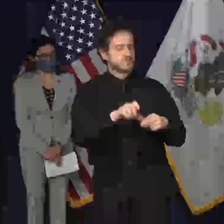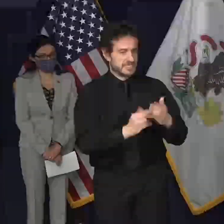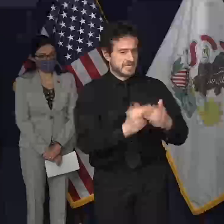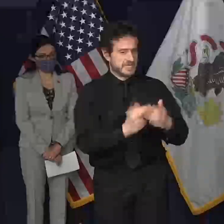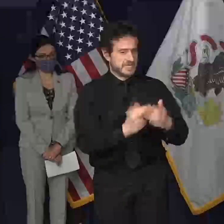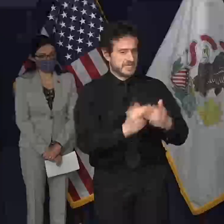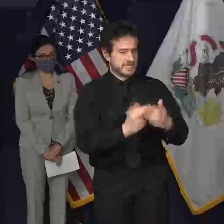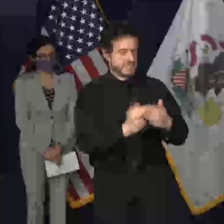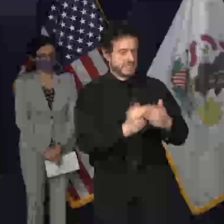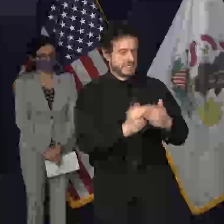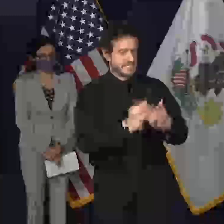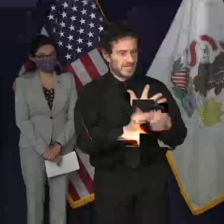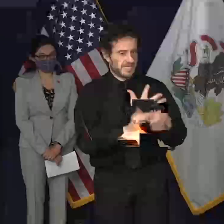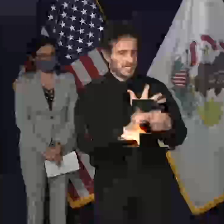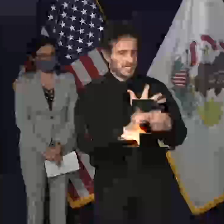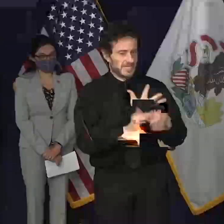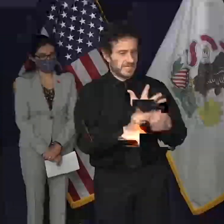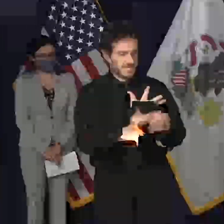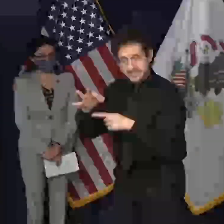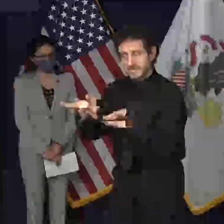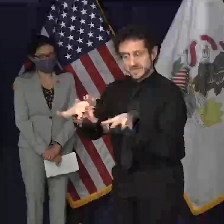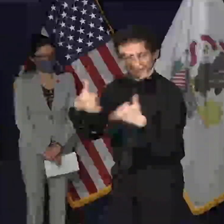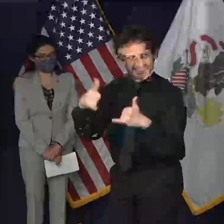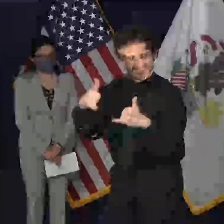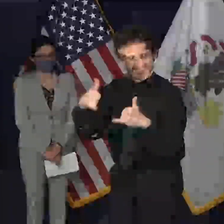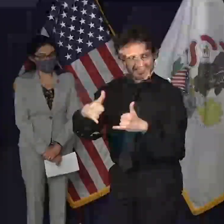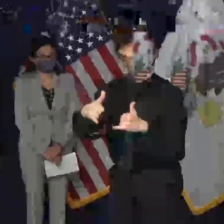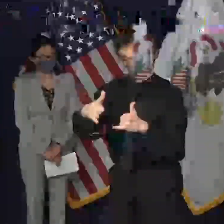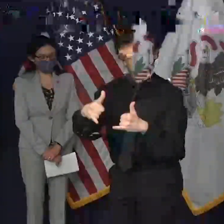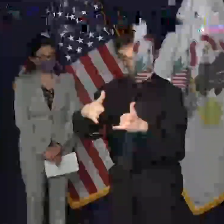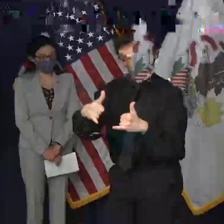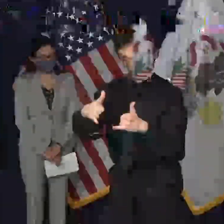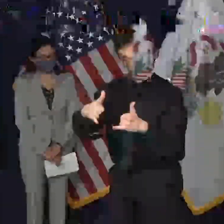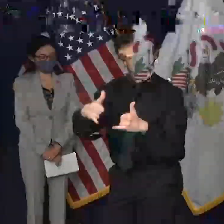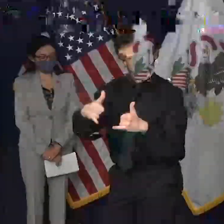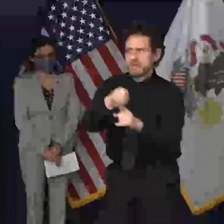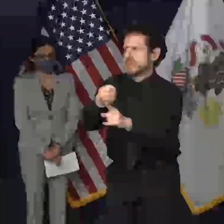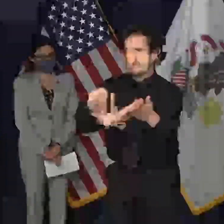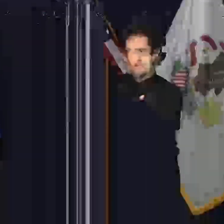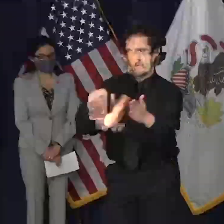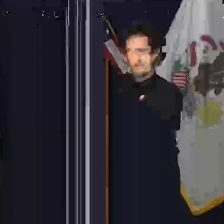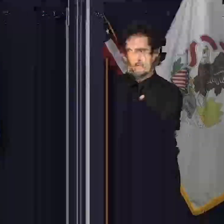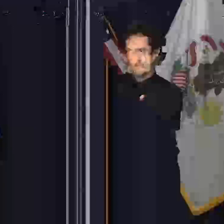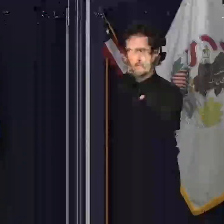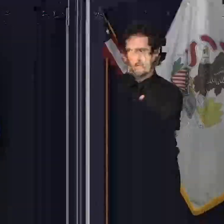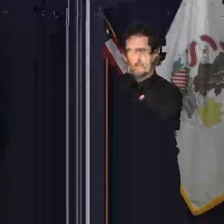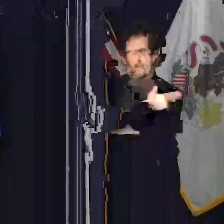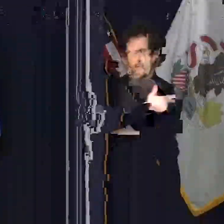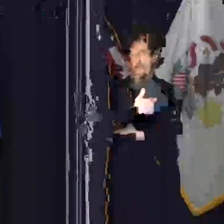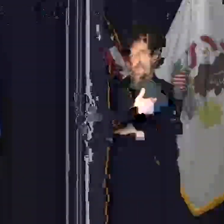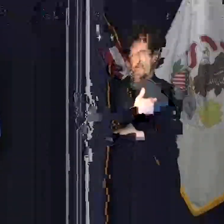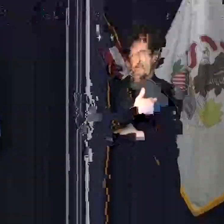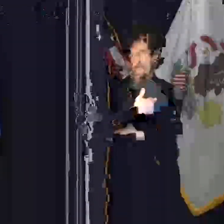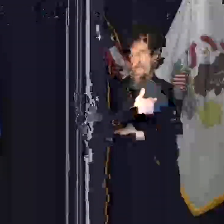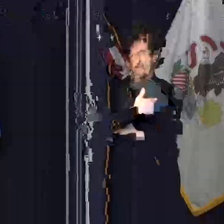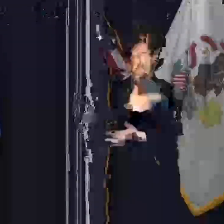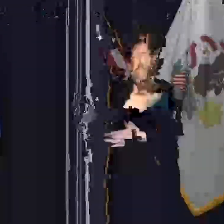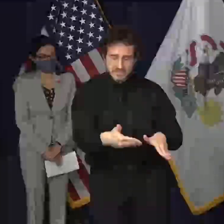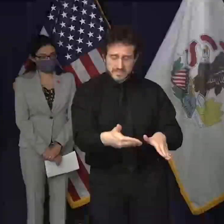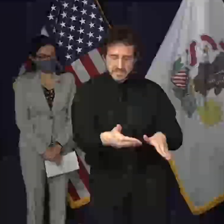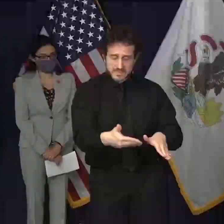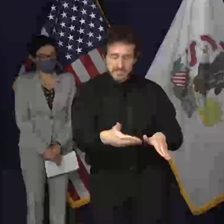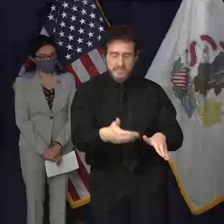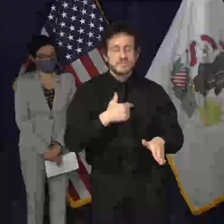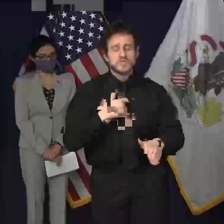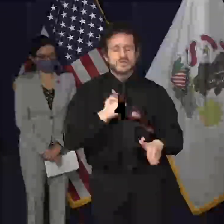infection rates, the hospitalizations, and the deaths. So I would pay attention to the fact that